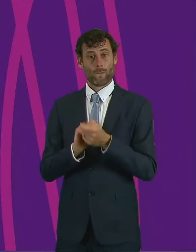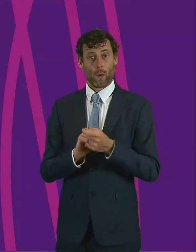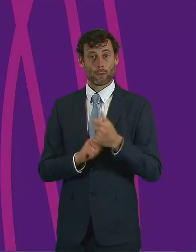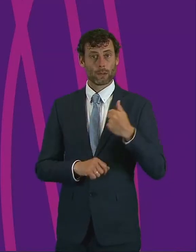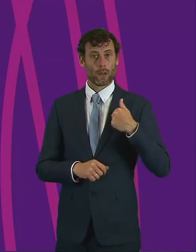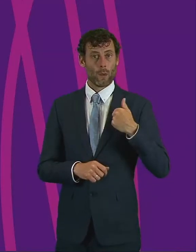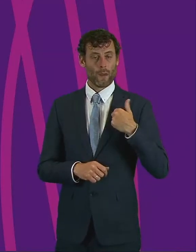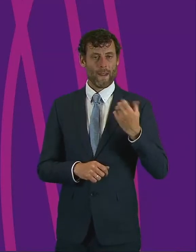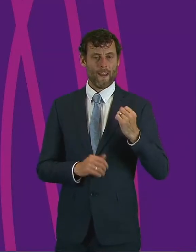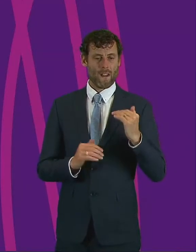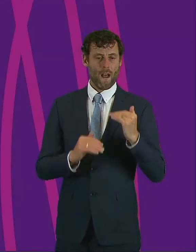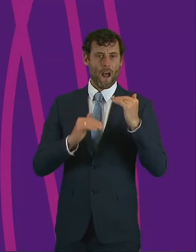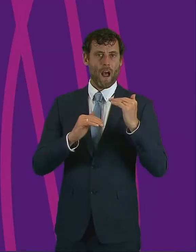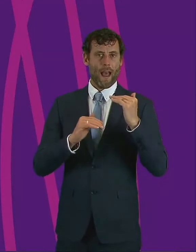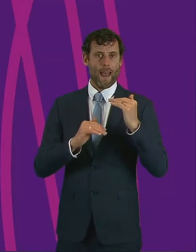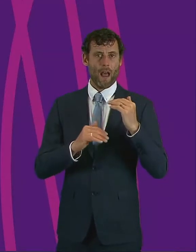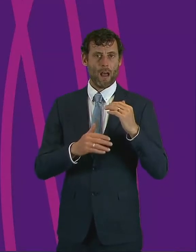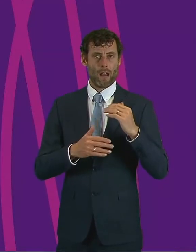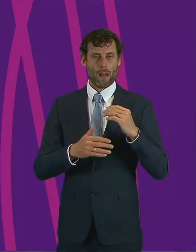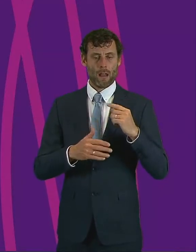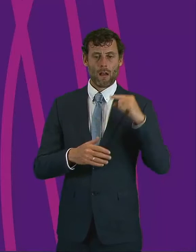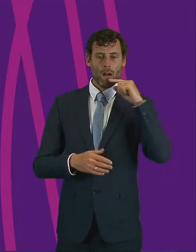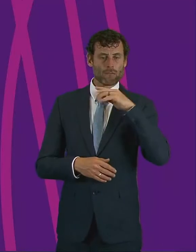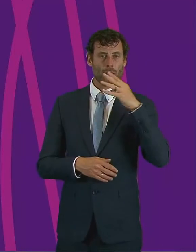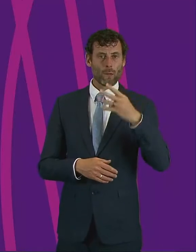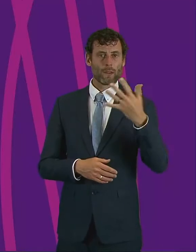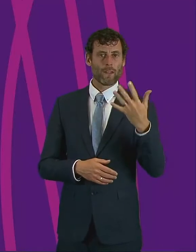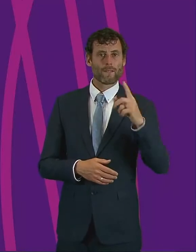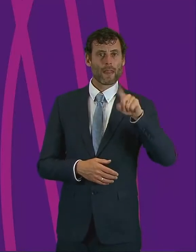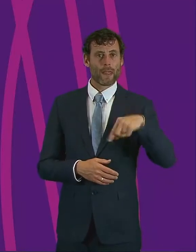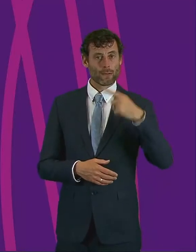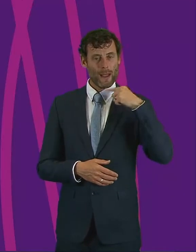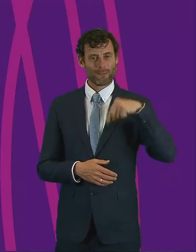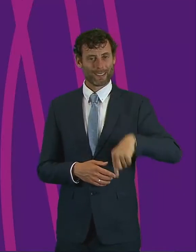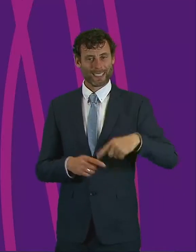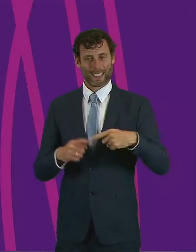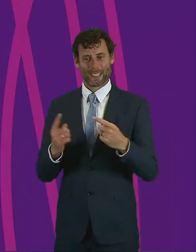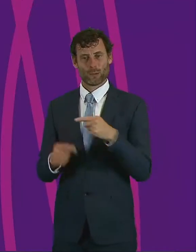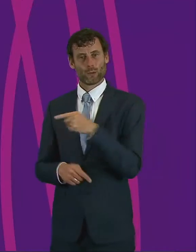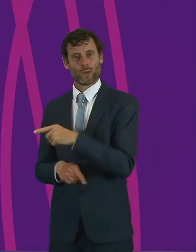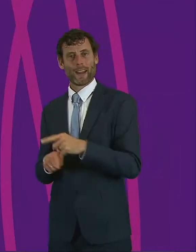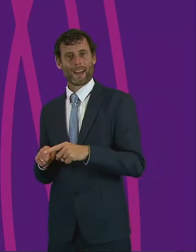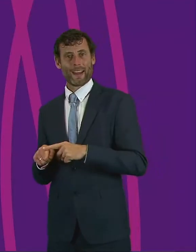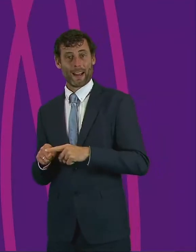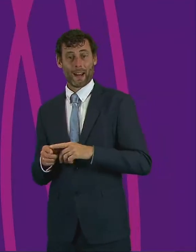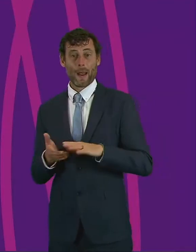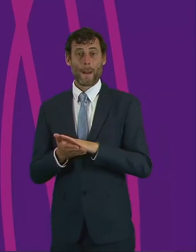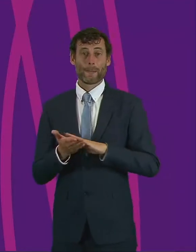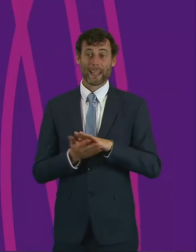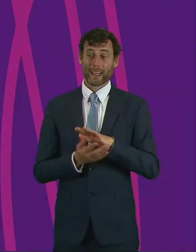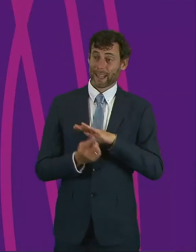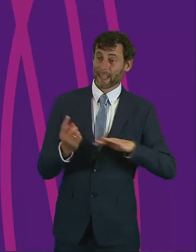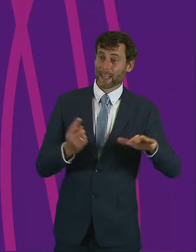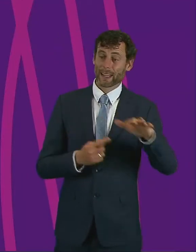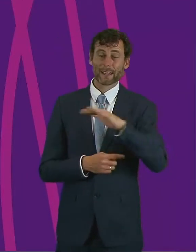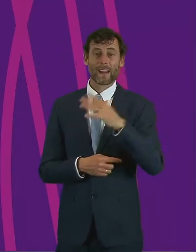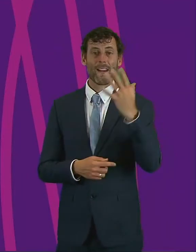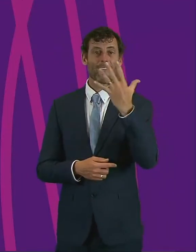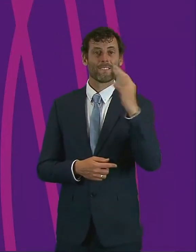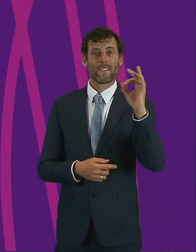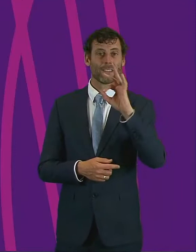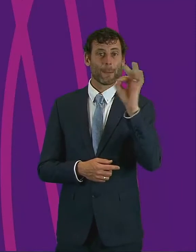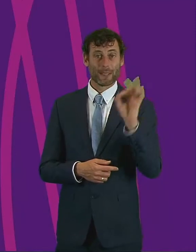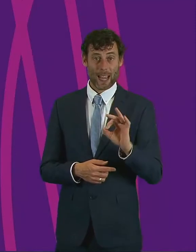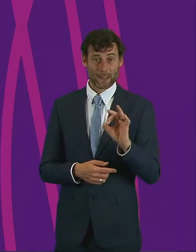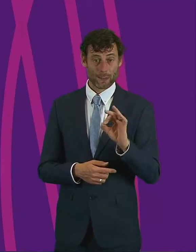starting threshold of £145,000 in Scotland has meant that around half of all transactions paid